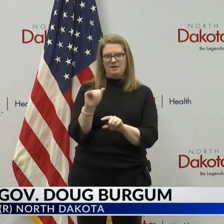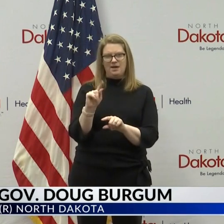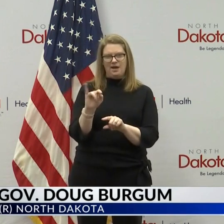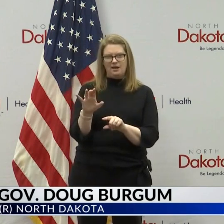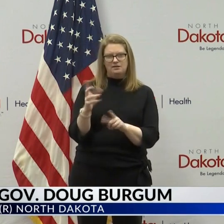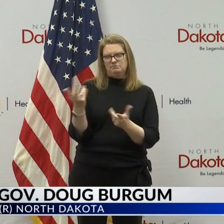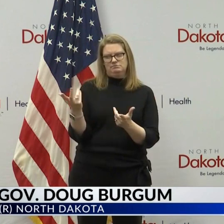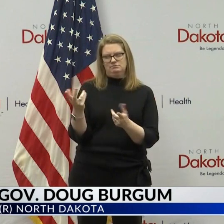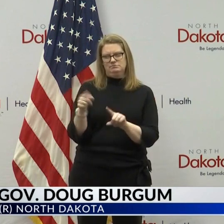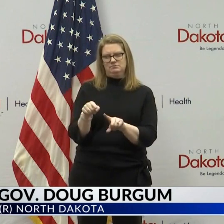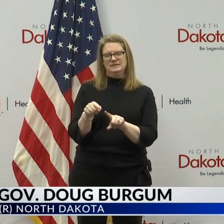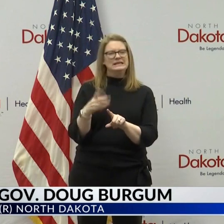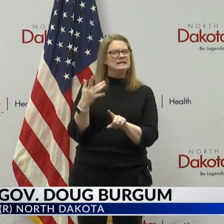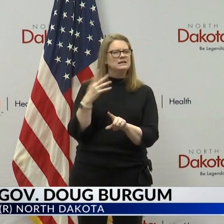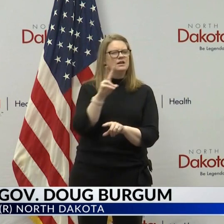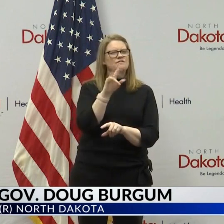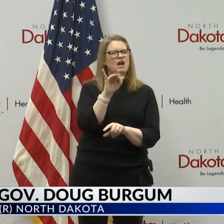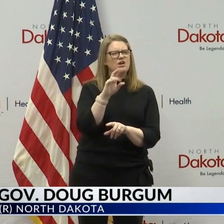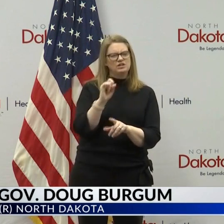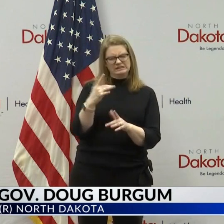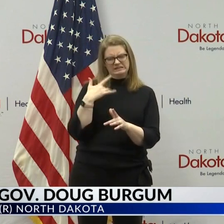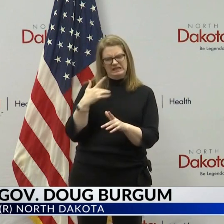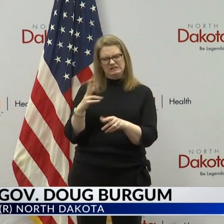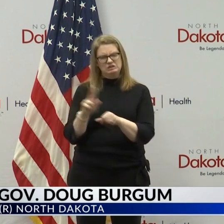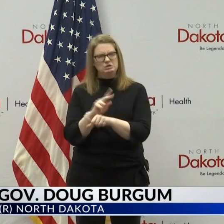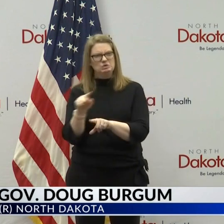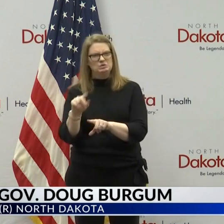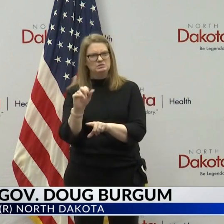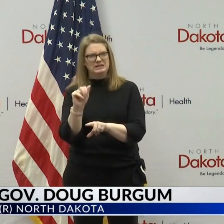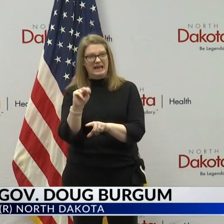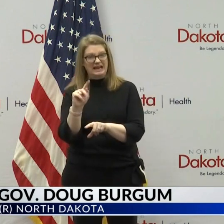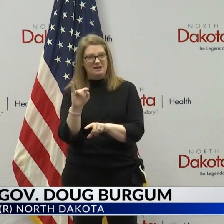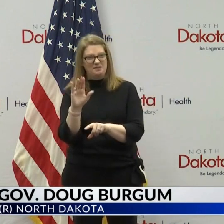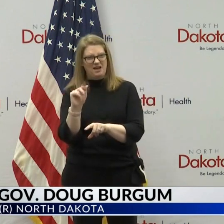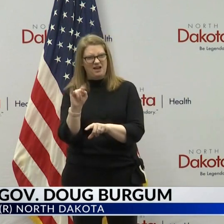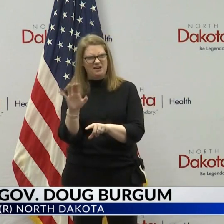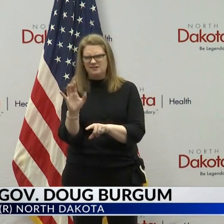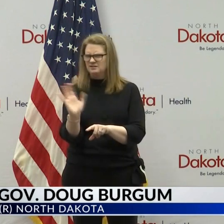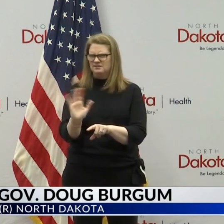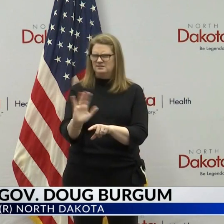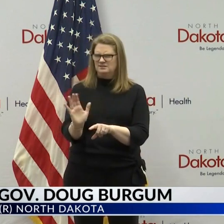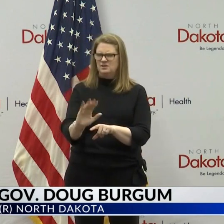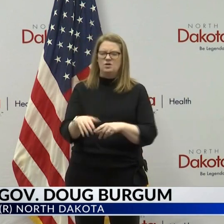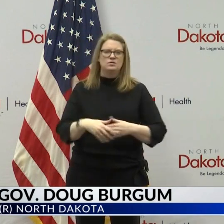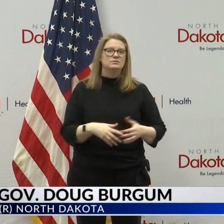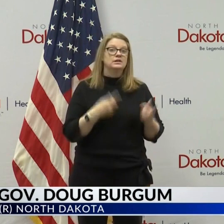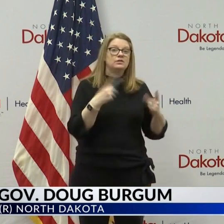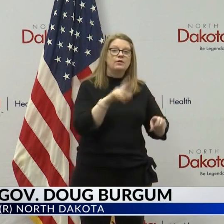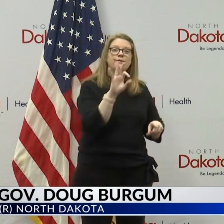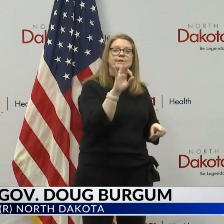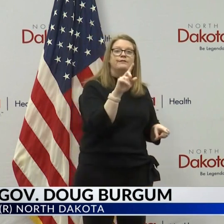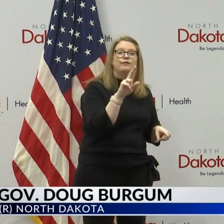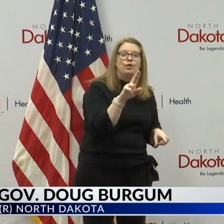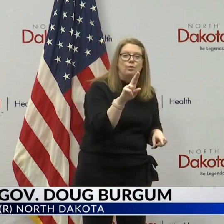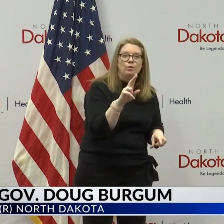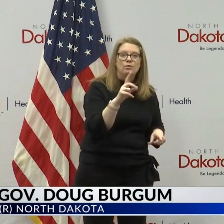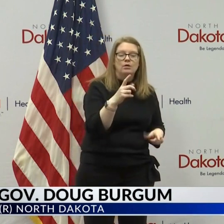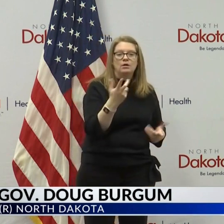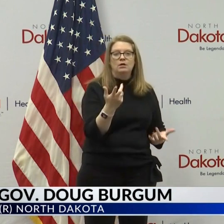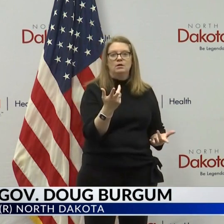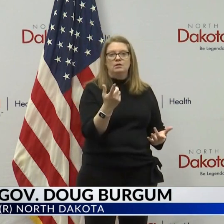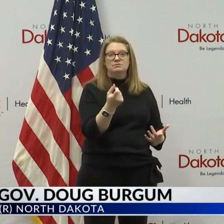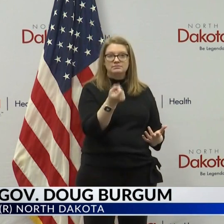not used against viruses because they don't work against viruses. That's why if you get the flu, nobody gives you an antibiotic,